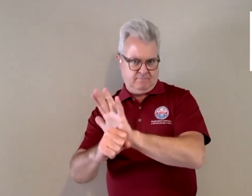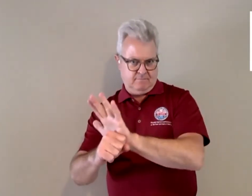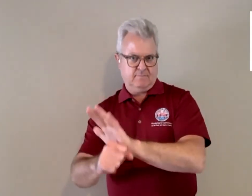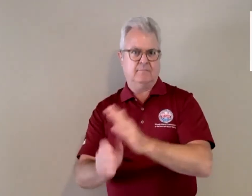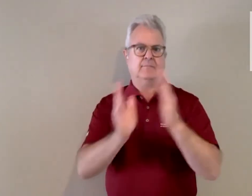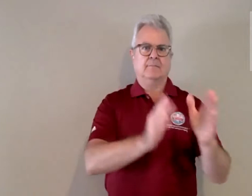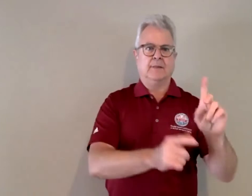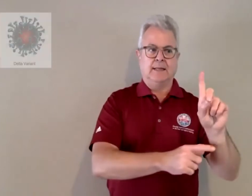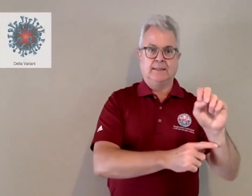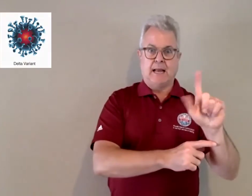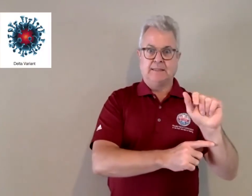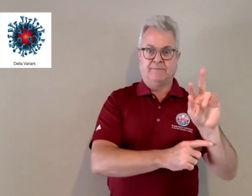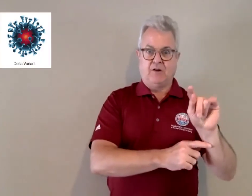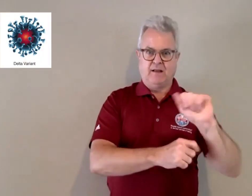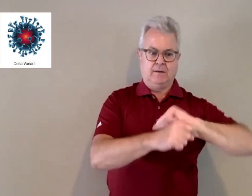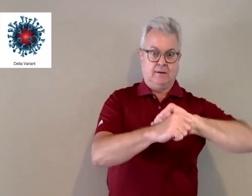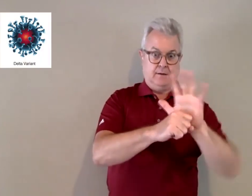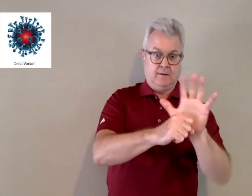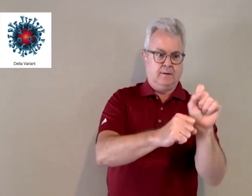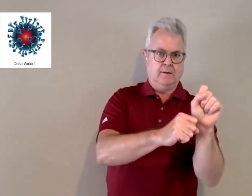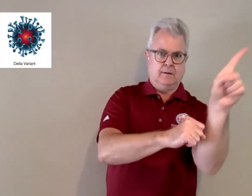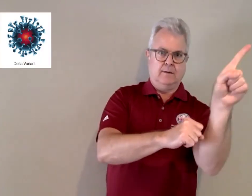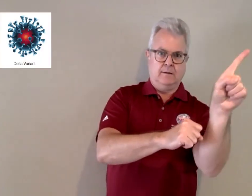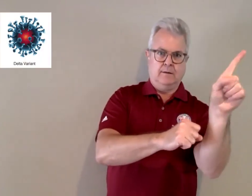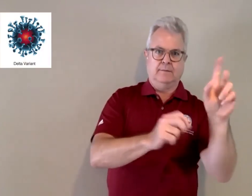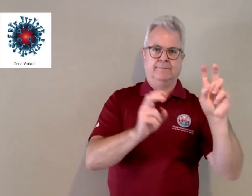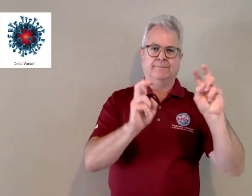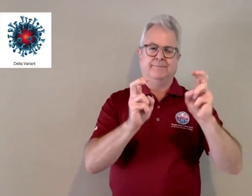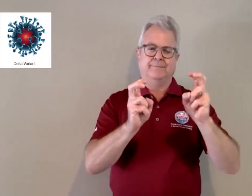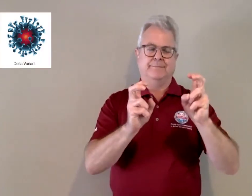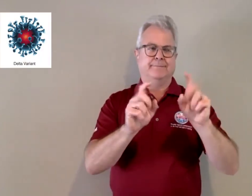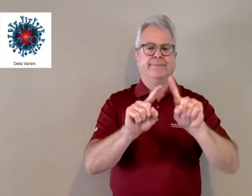not the original COVID-19, but the current Delta variant.